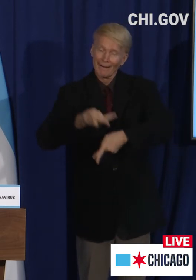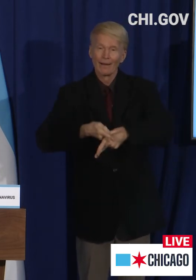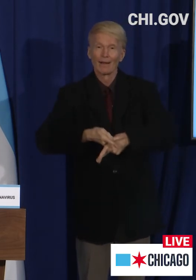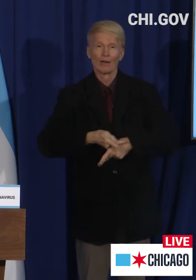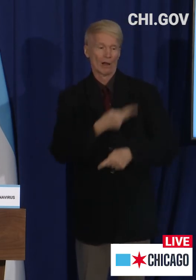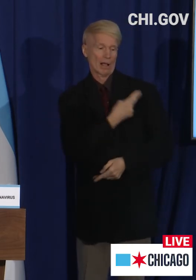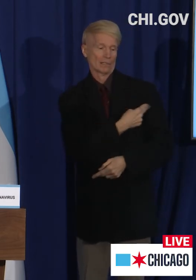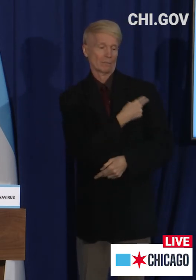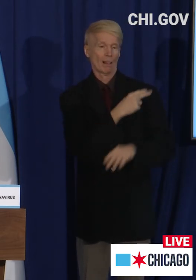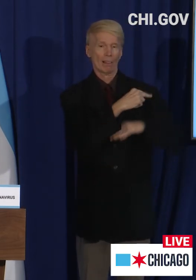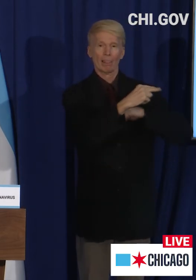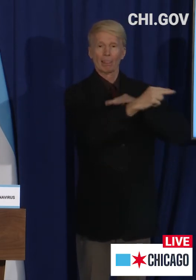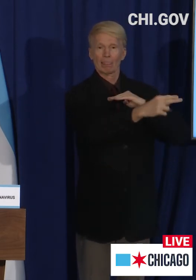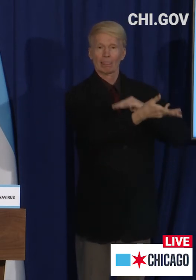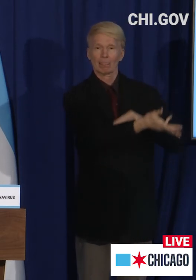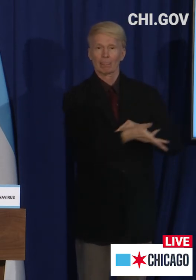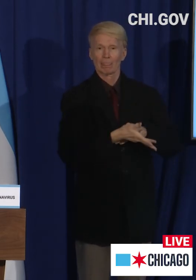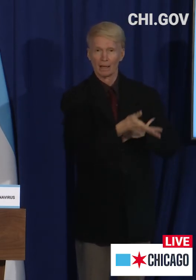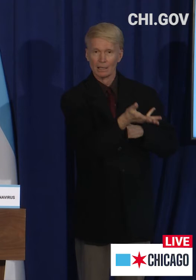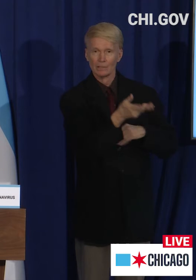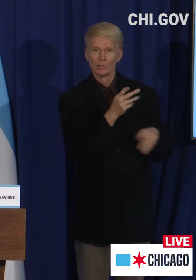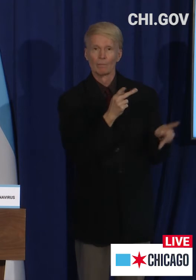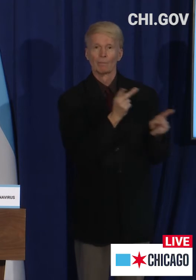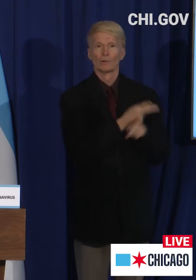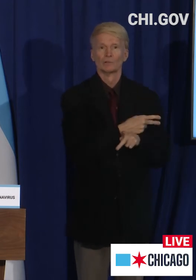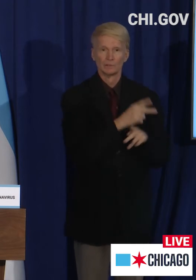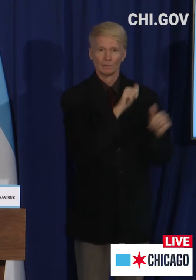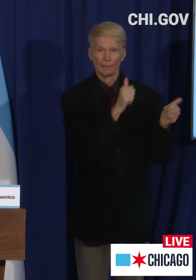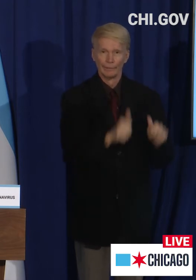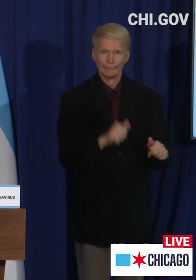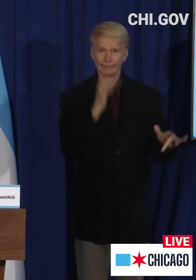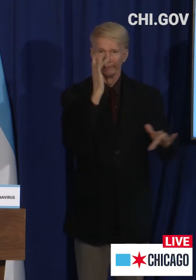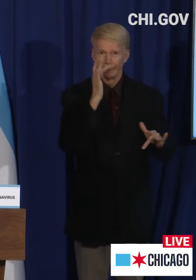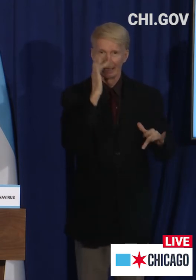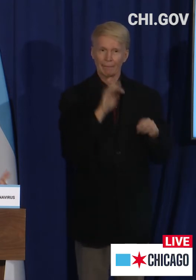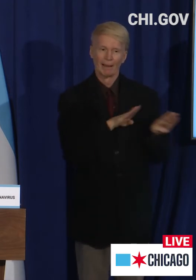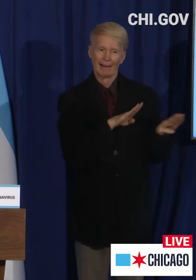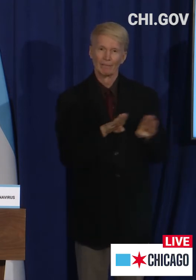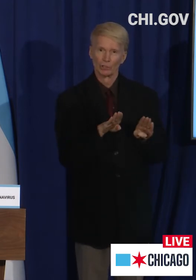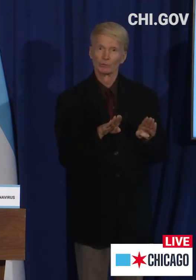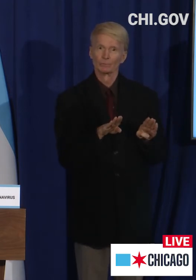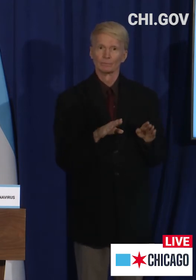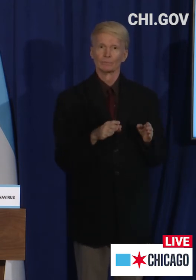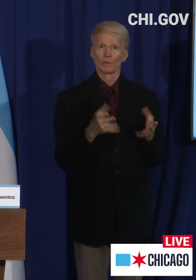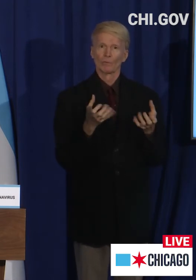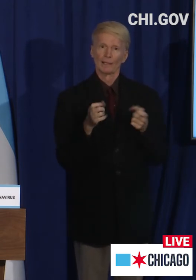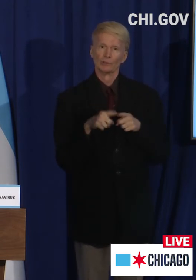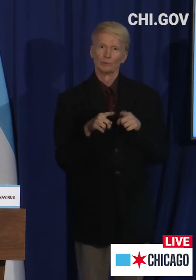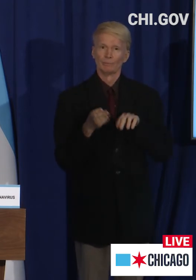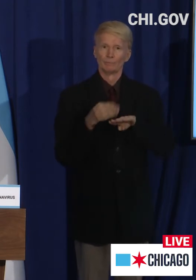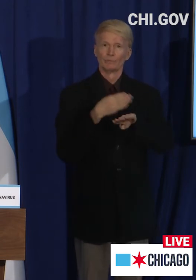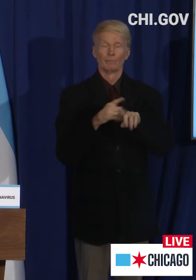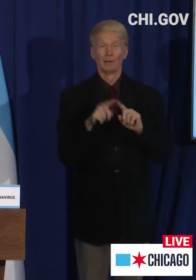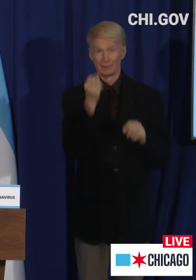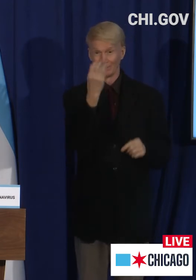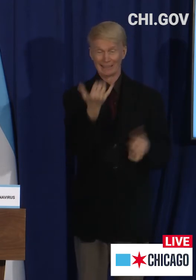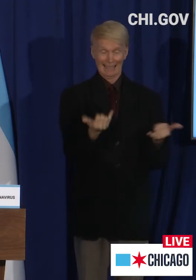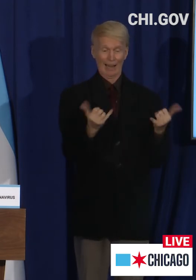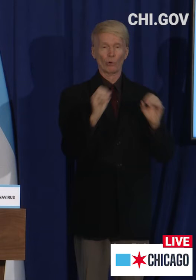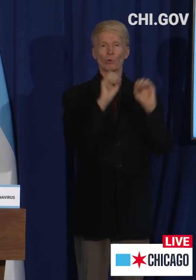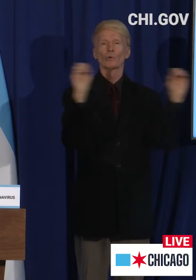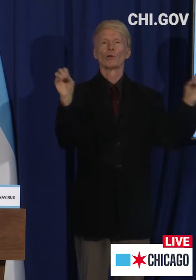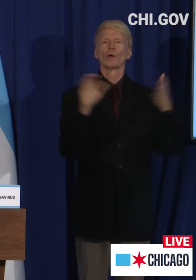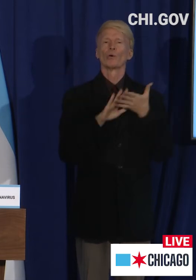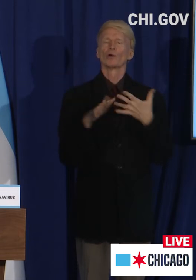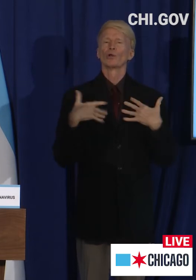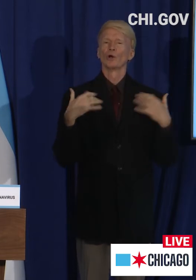particularly the hospital setting, those who are getting sickest. Just to give you, and I want to be very clear, there is not a cure for COVID. There are still people who